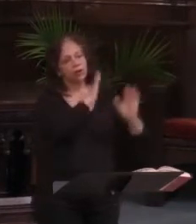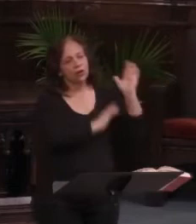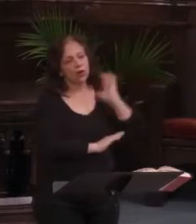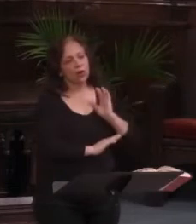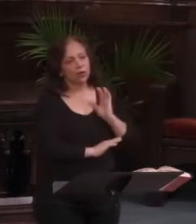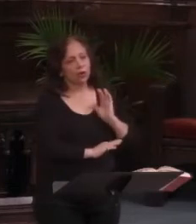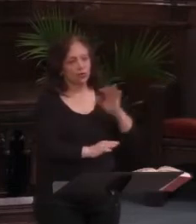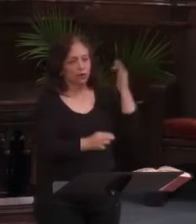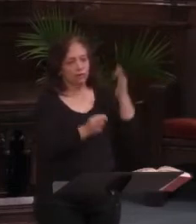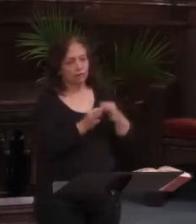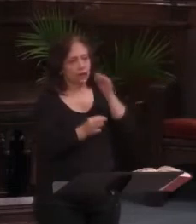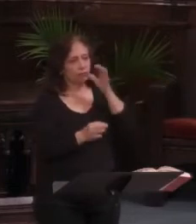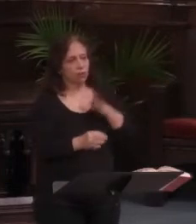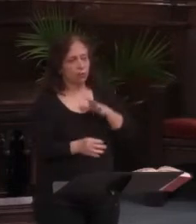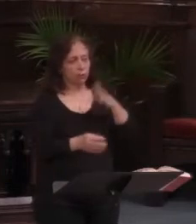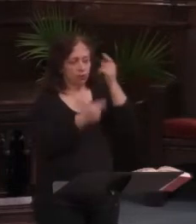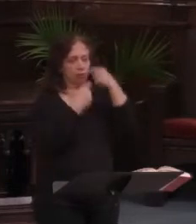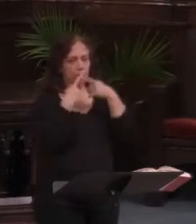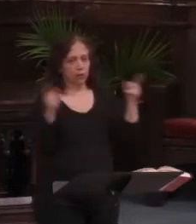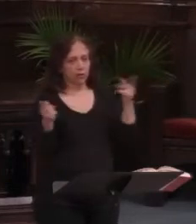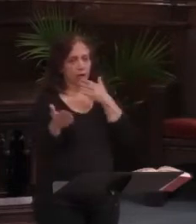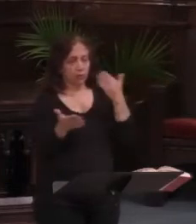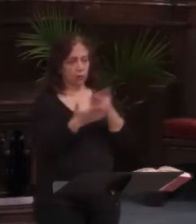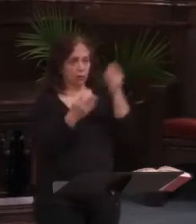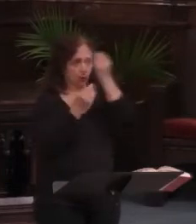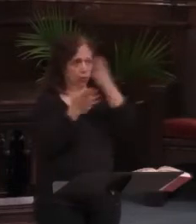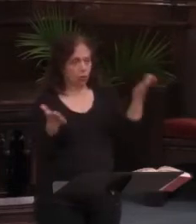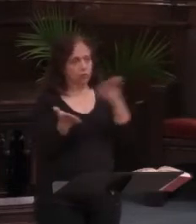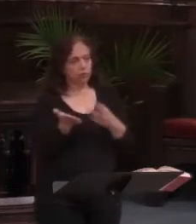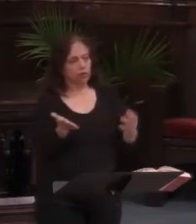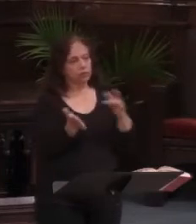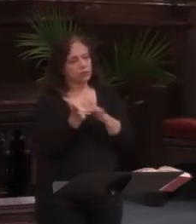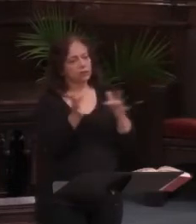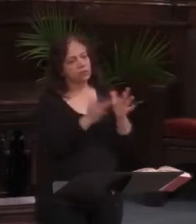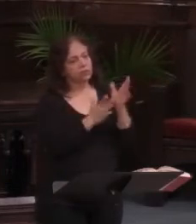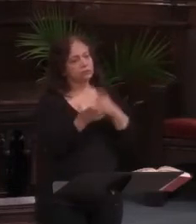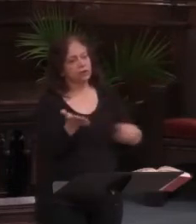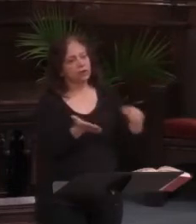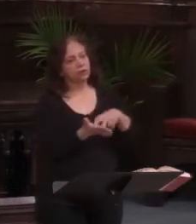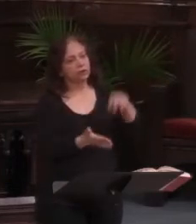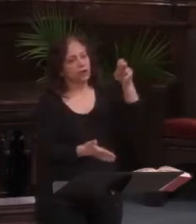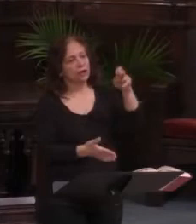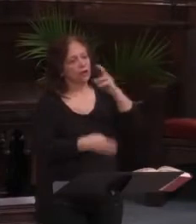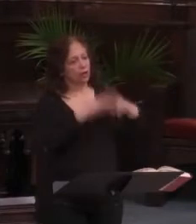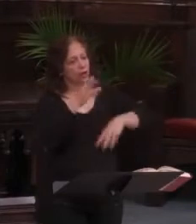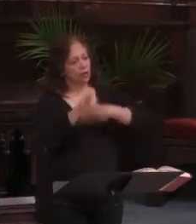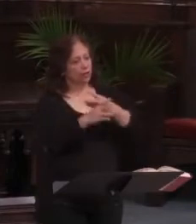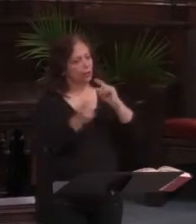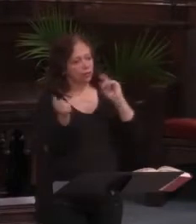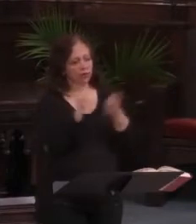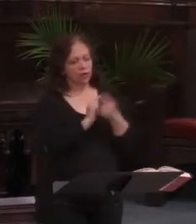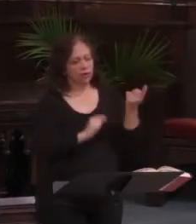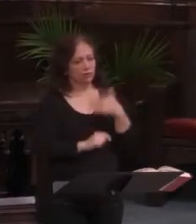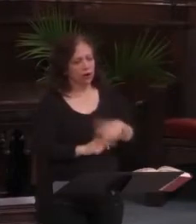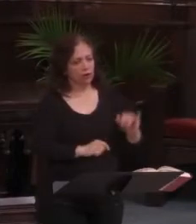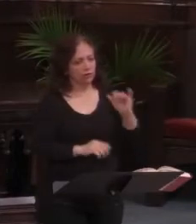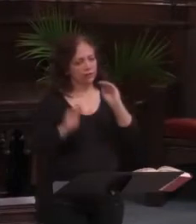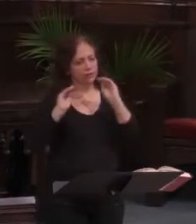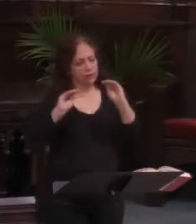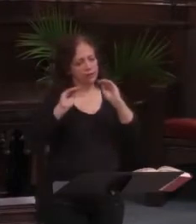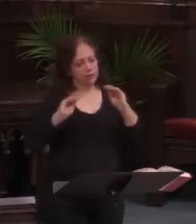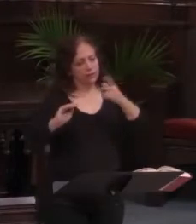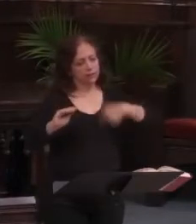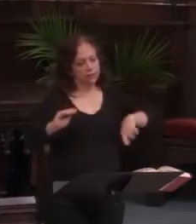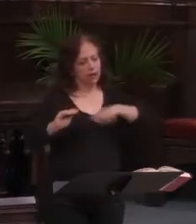Faithful women proclaimed the good news of Jesus' resurrection, and the world was changed forever. Teach us to